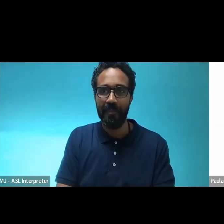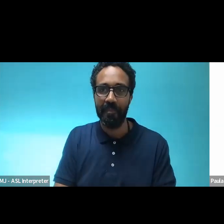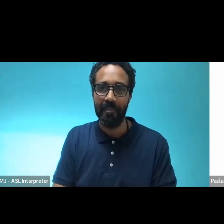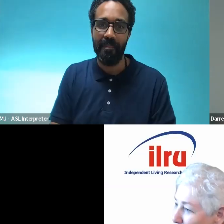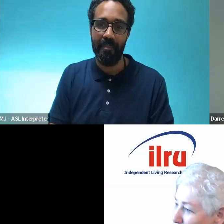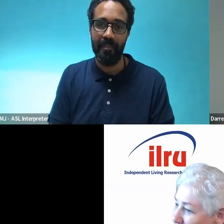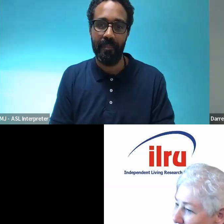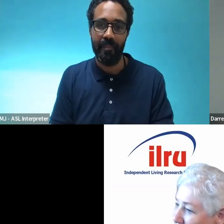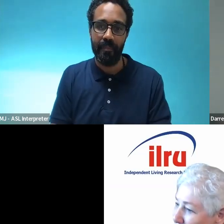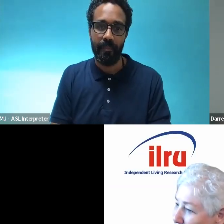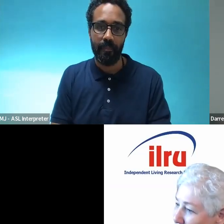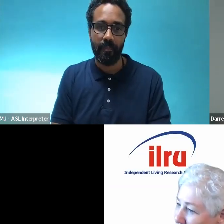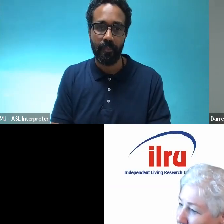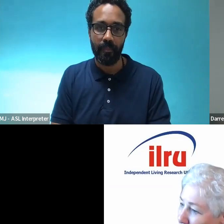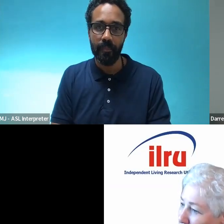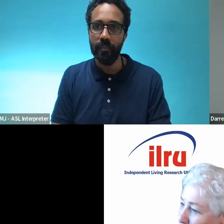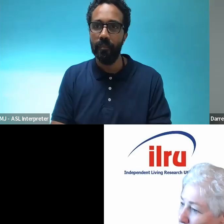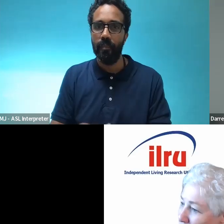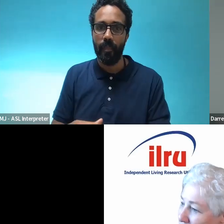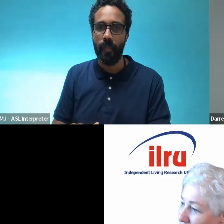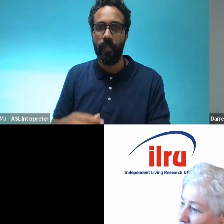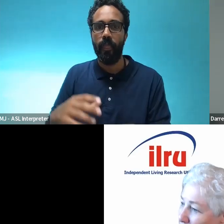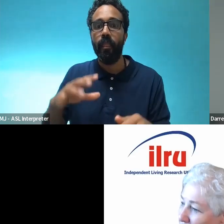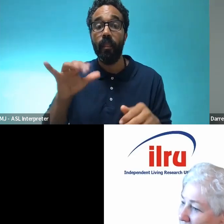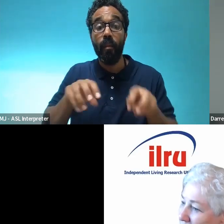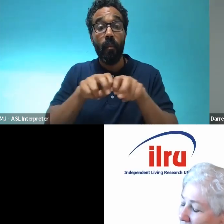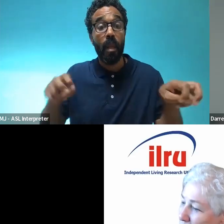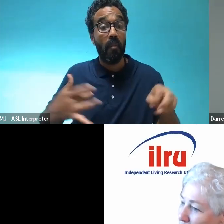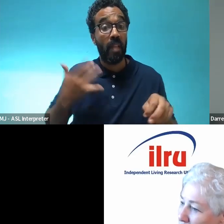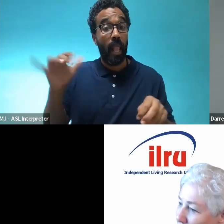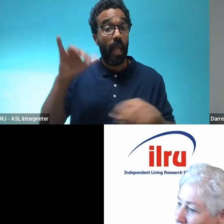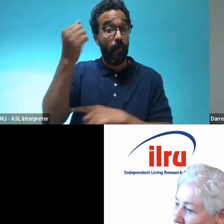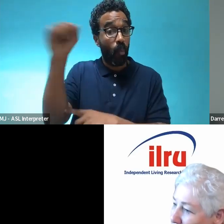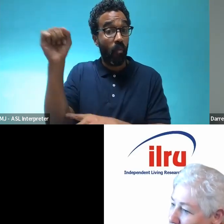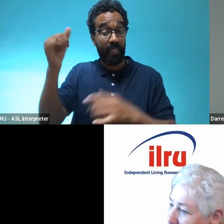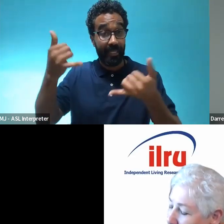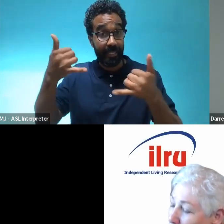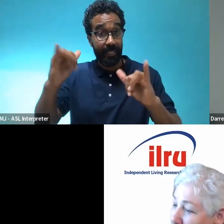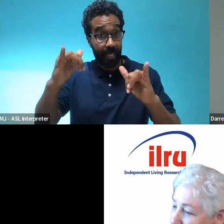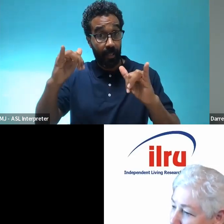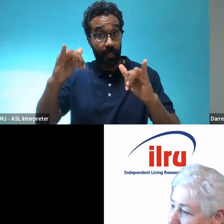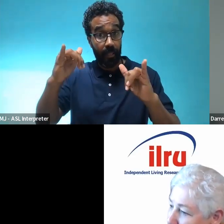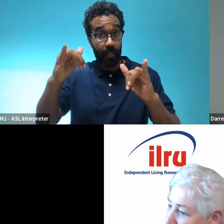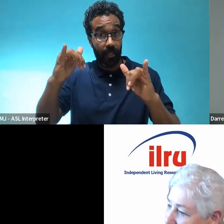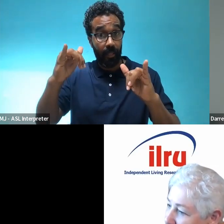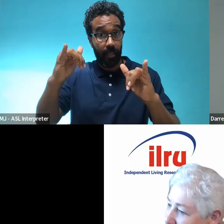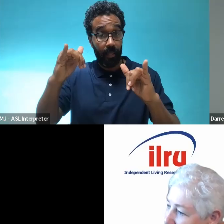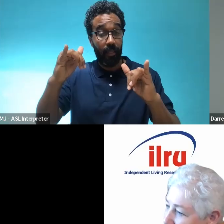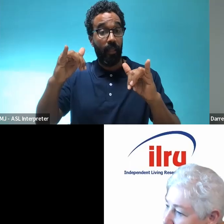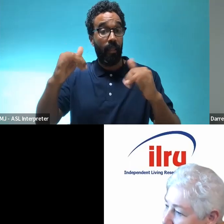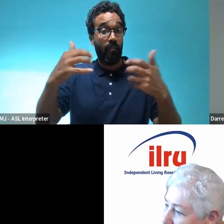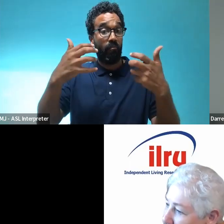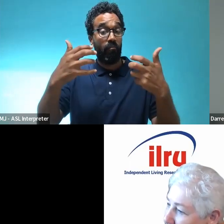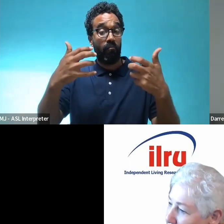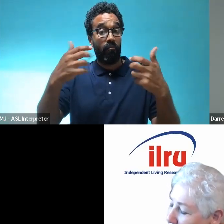fun. Do the panelists feel that the movement is still currently aligned with the critical or original spirit and intent